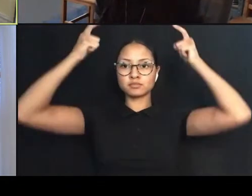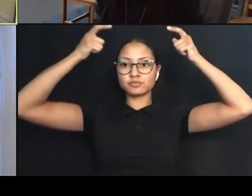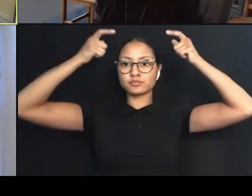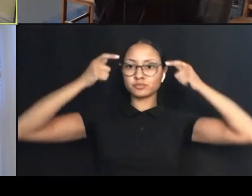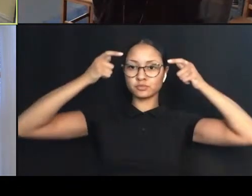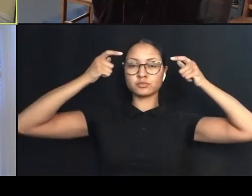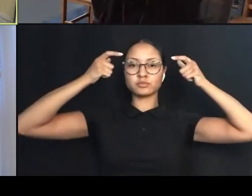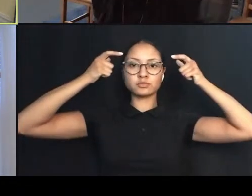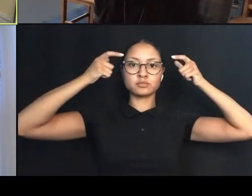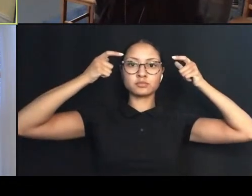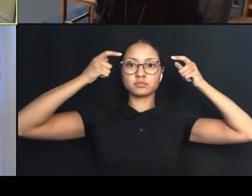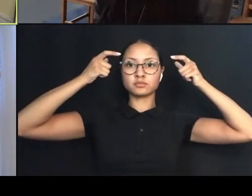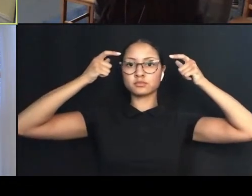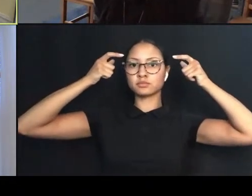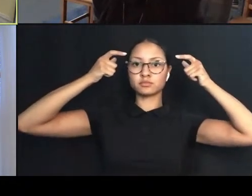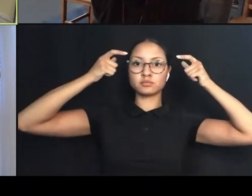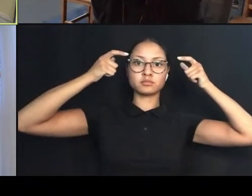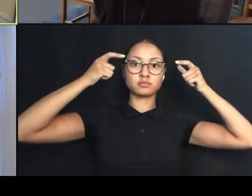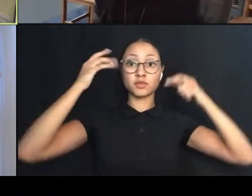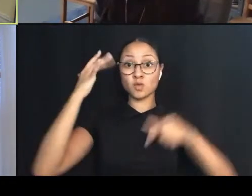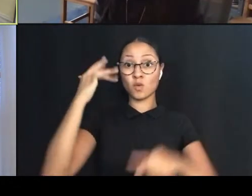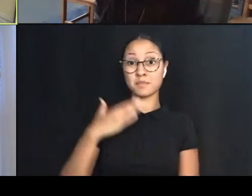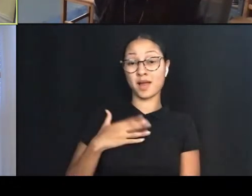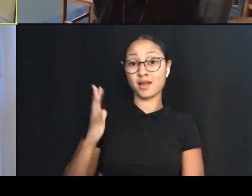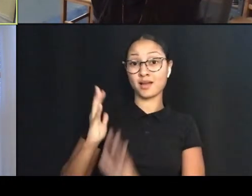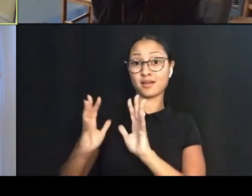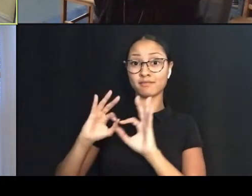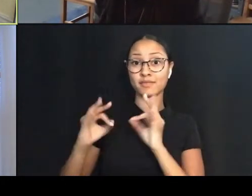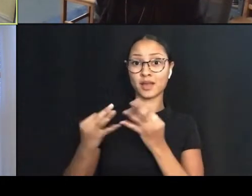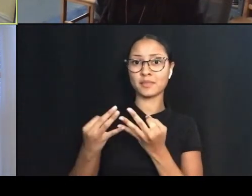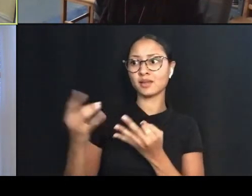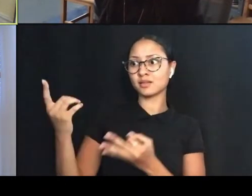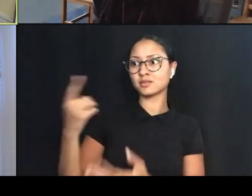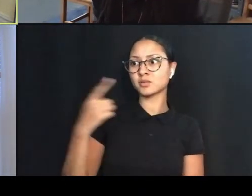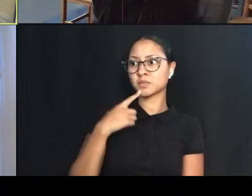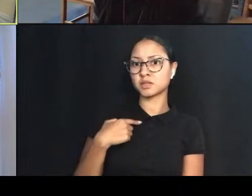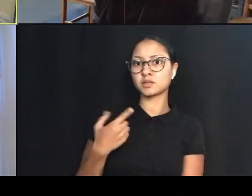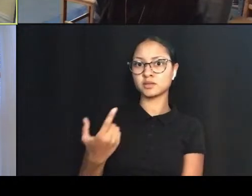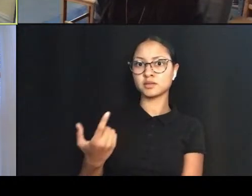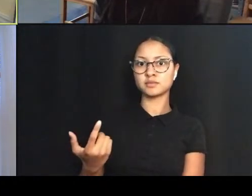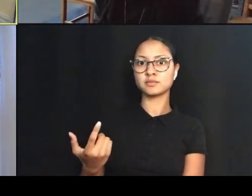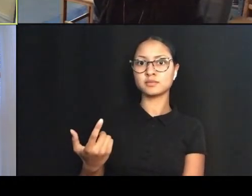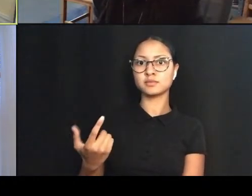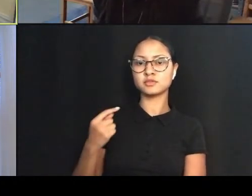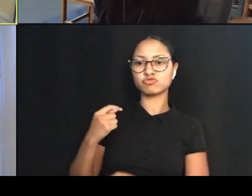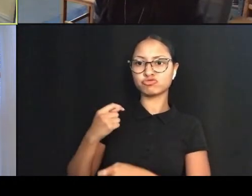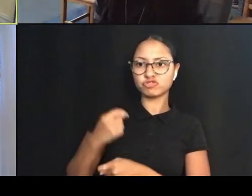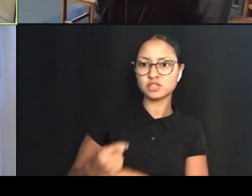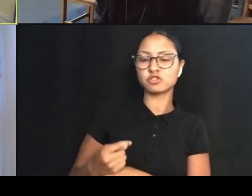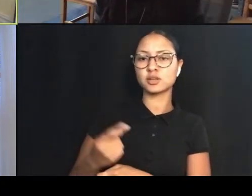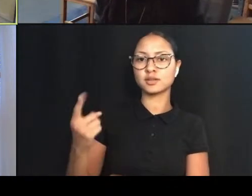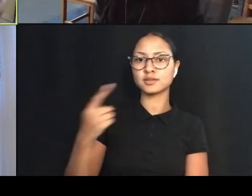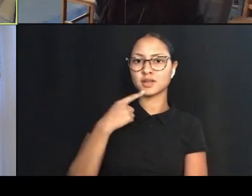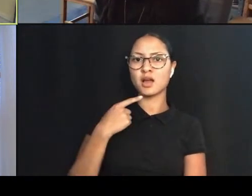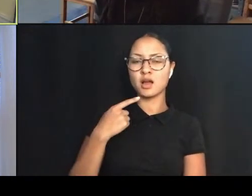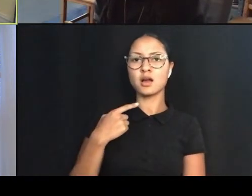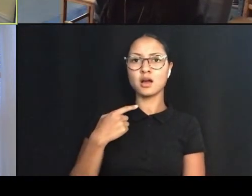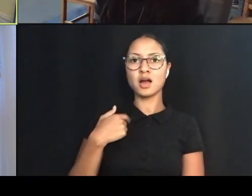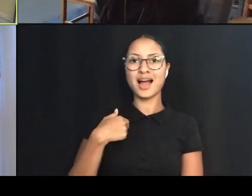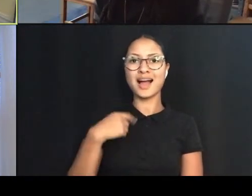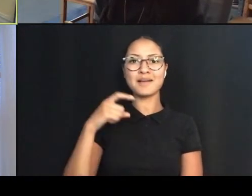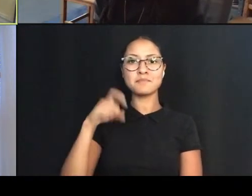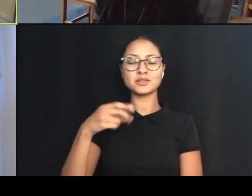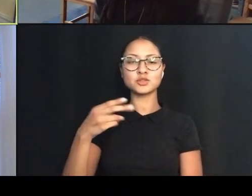becomes problematic for traditionalists that believe that you need to be crowned in a certain kind of way. I've